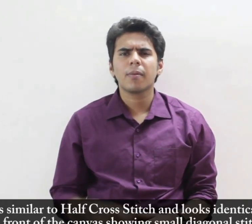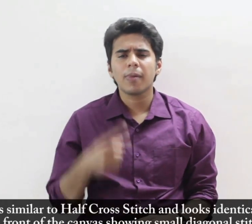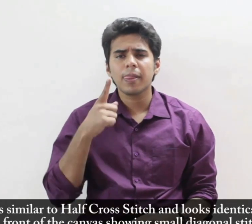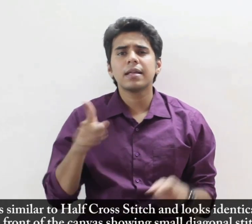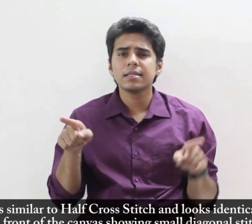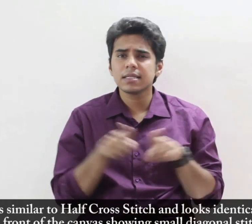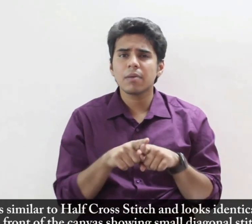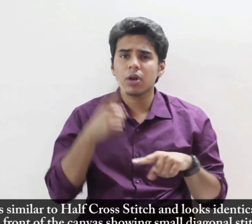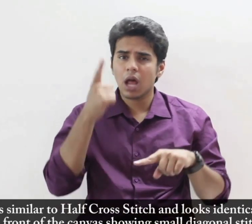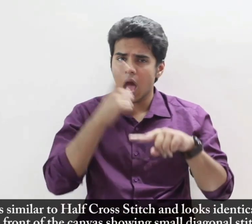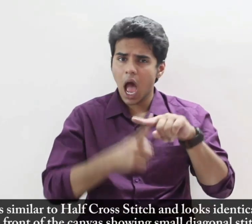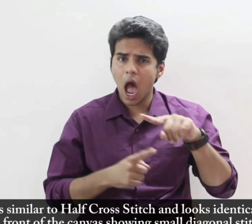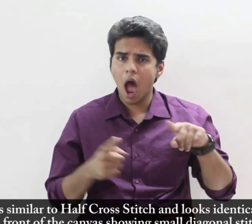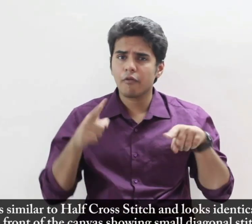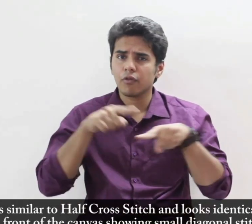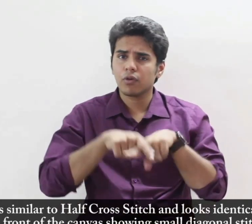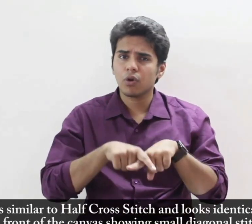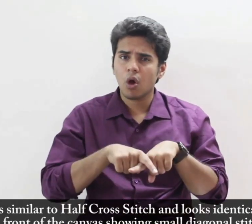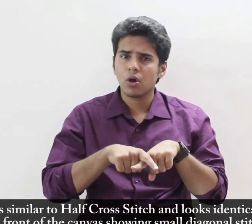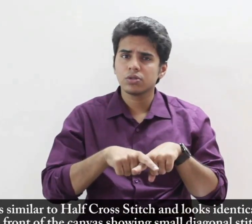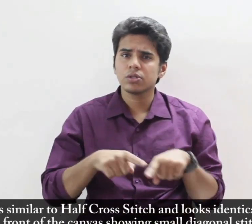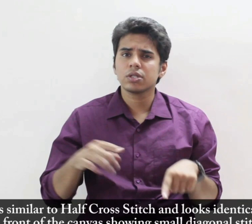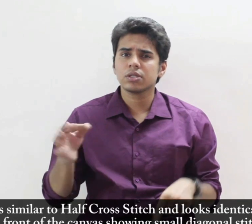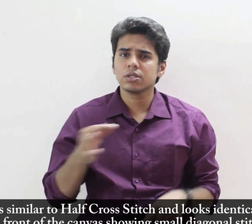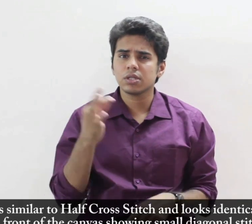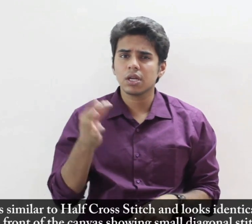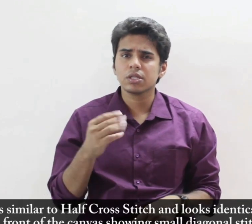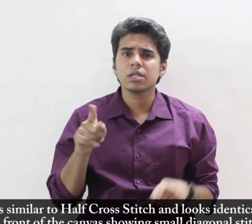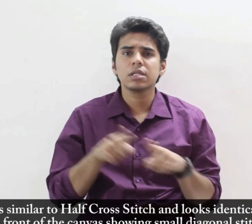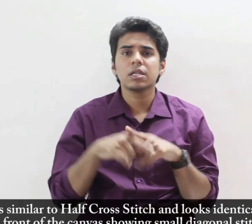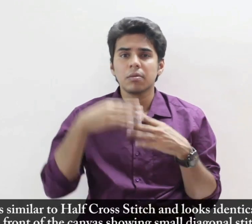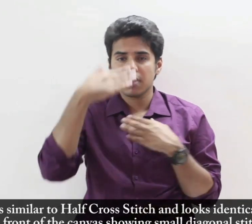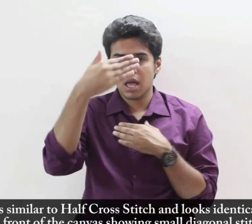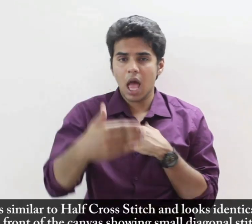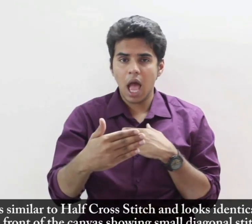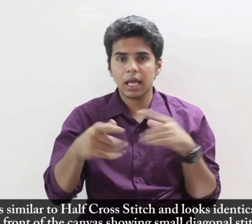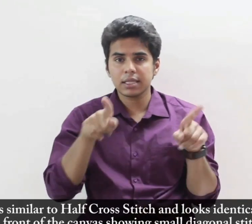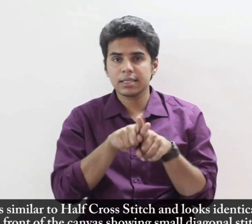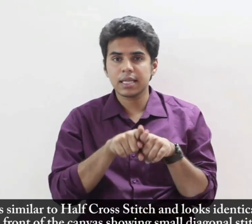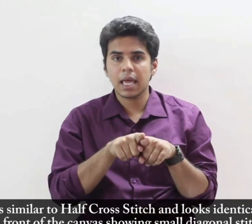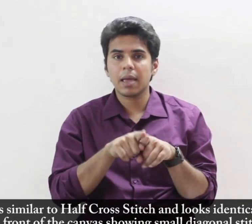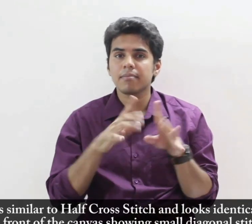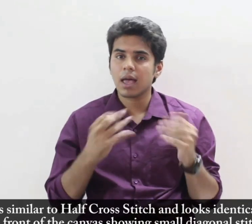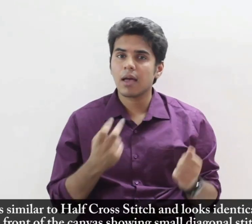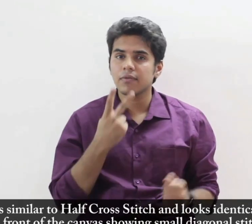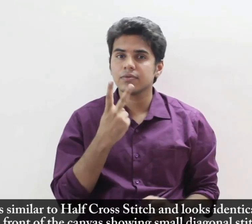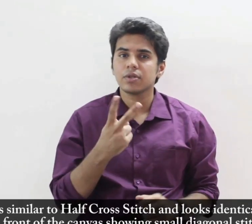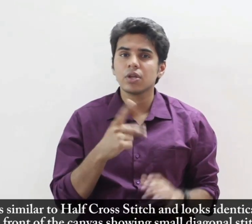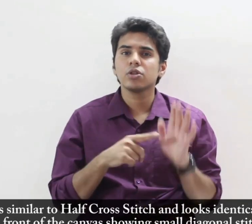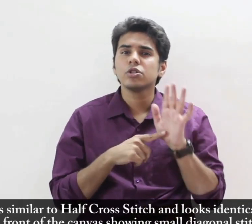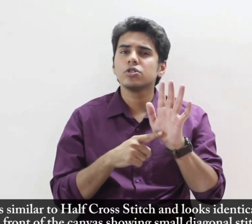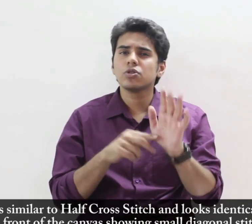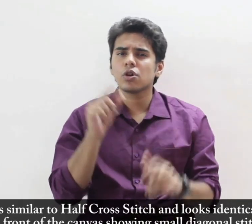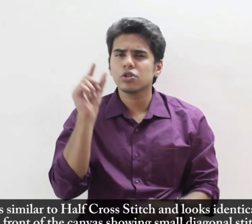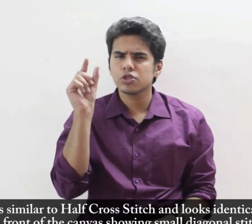It is similar to half cross stitch and looks identical on the front of the canvas, showing small diagonal